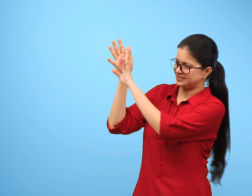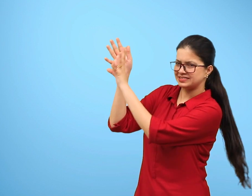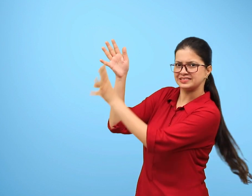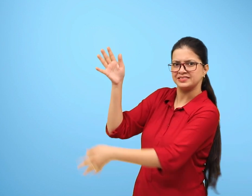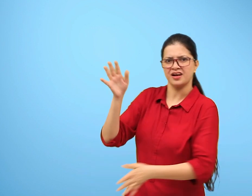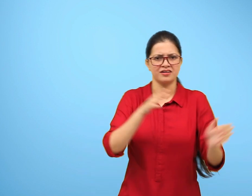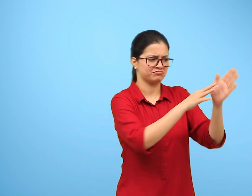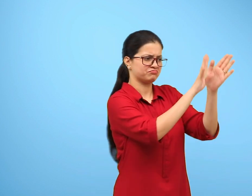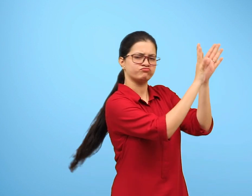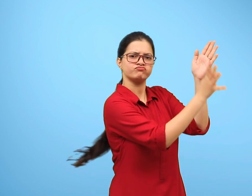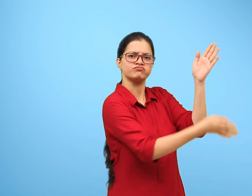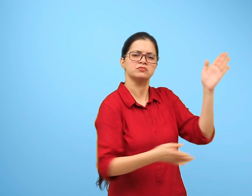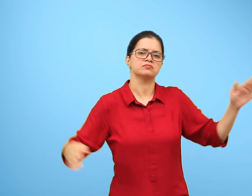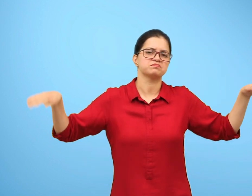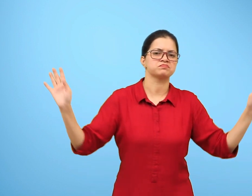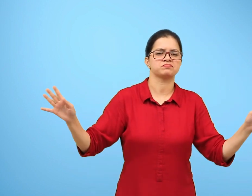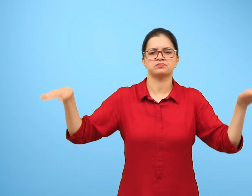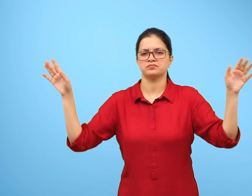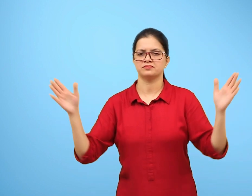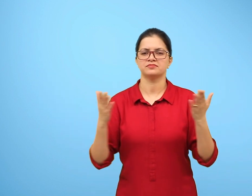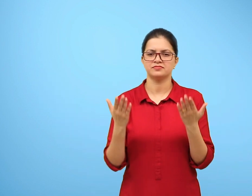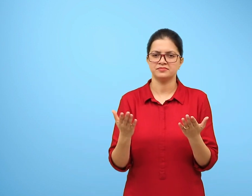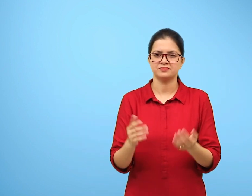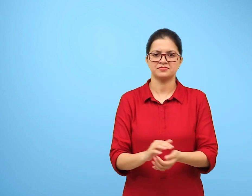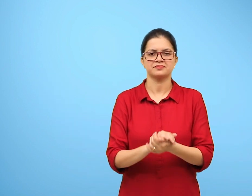They fly by flapping their wings.